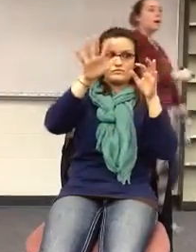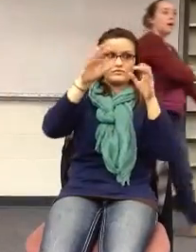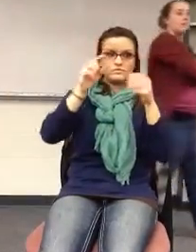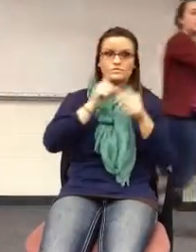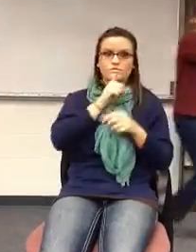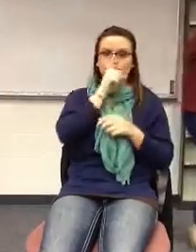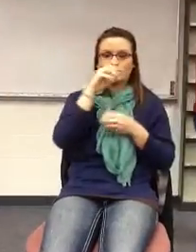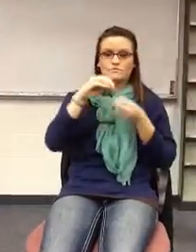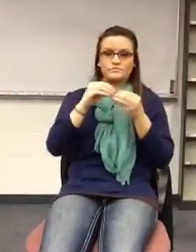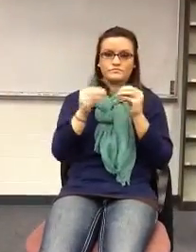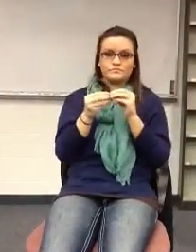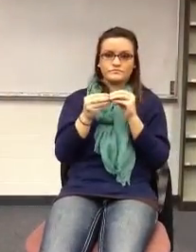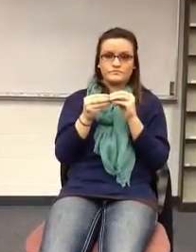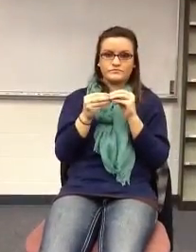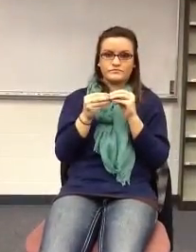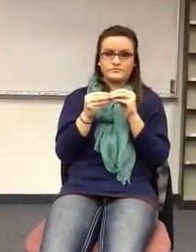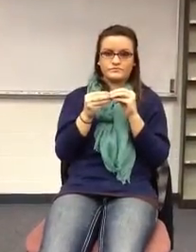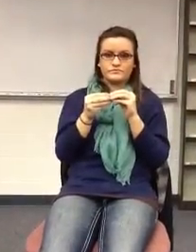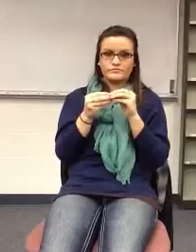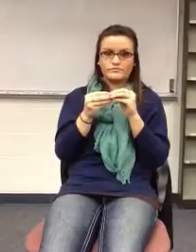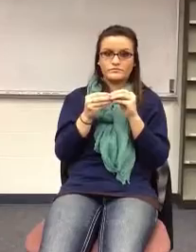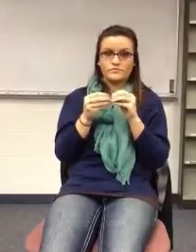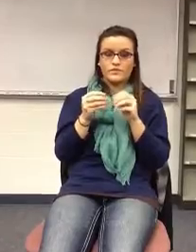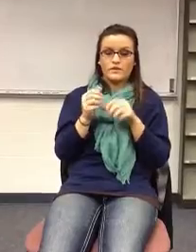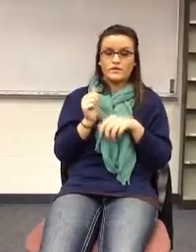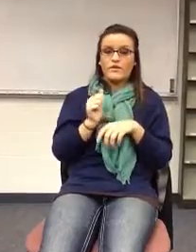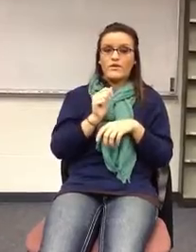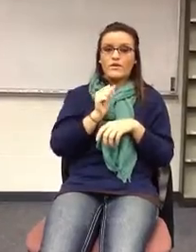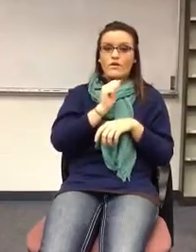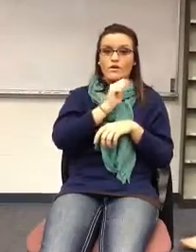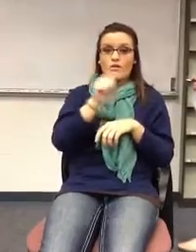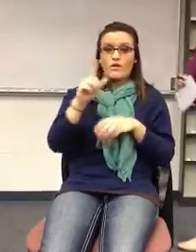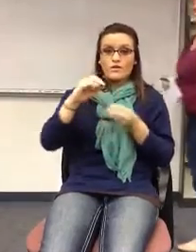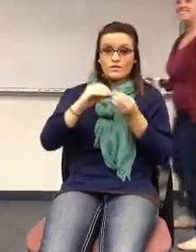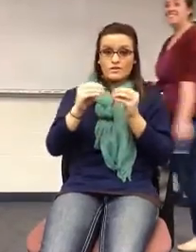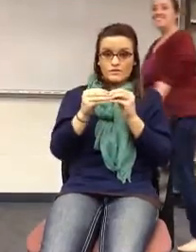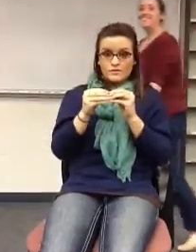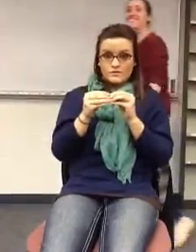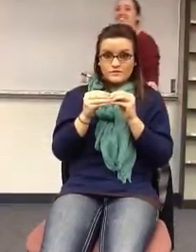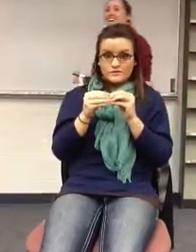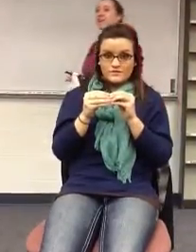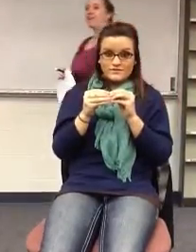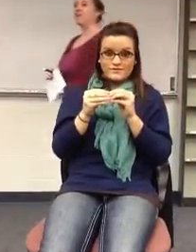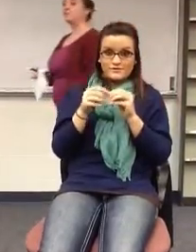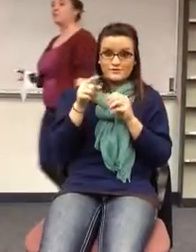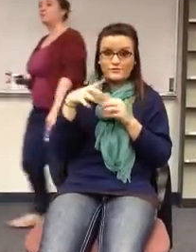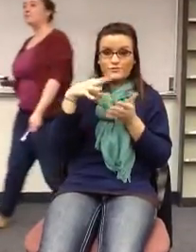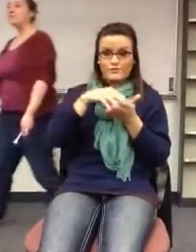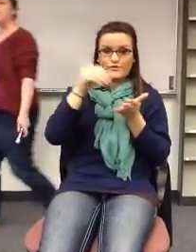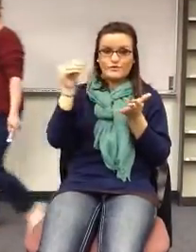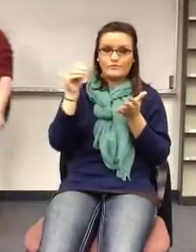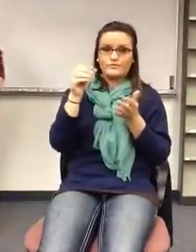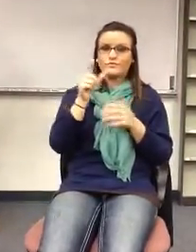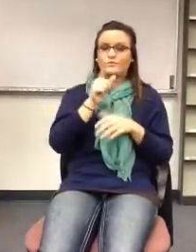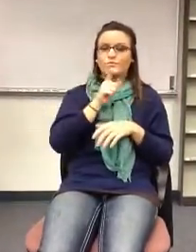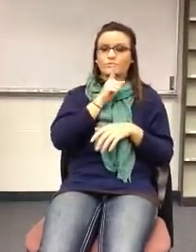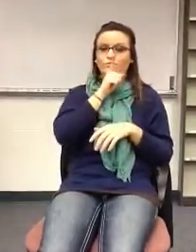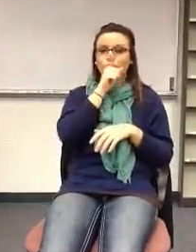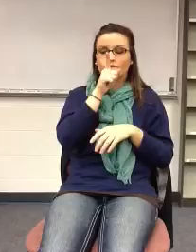All of the numbers you have ever learned in a math class ever, up until today, are called real numbers. Okay?